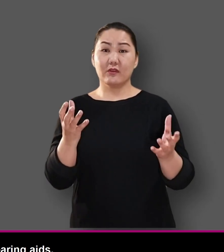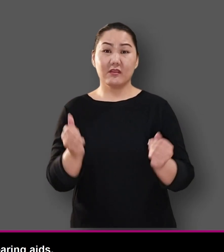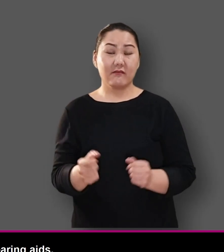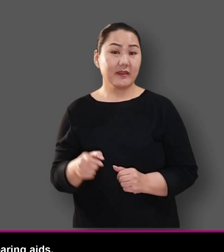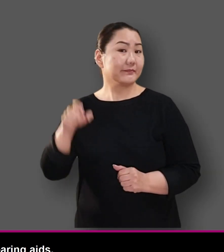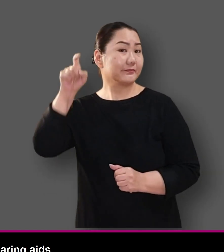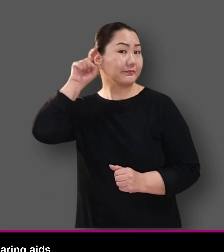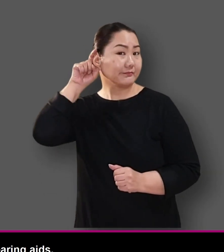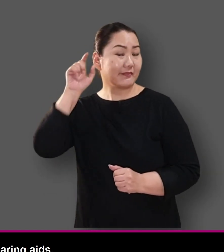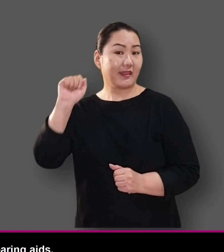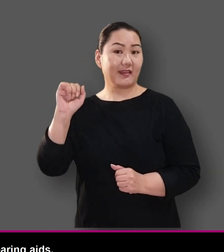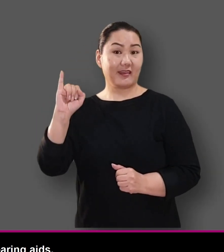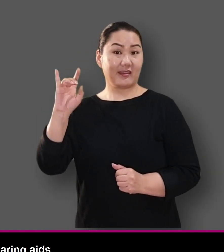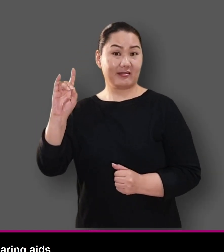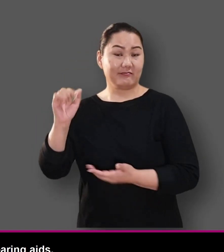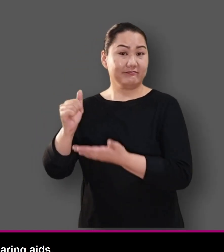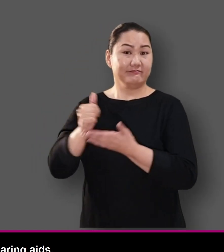or hearing aids,